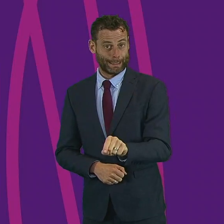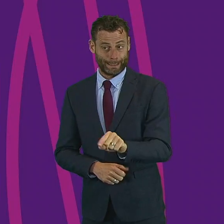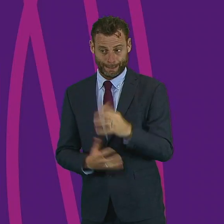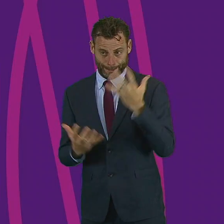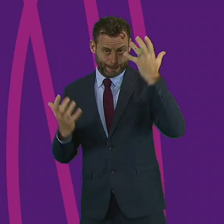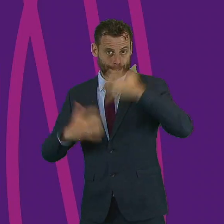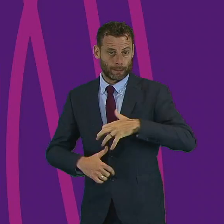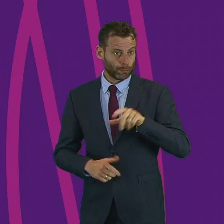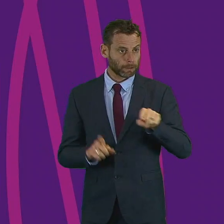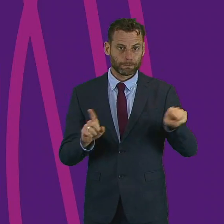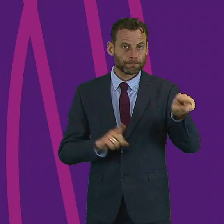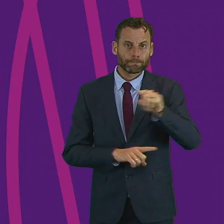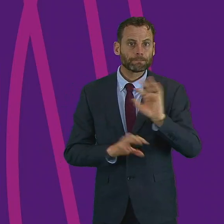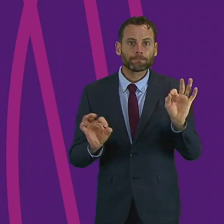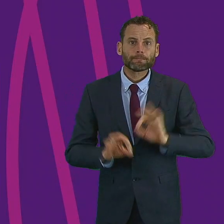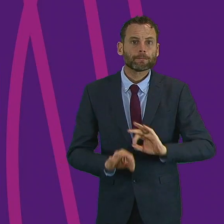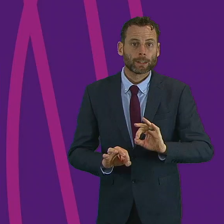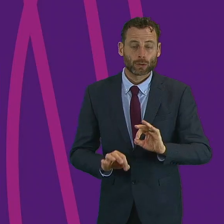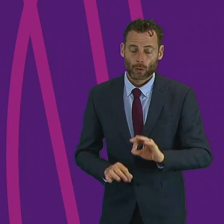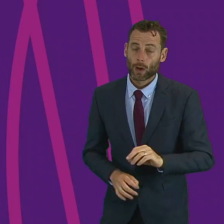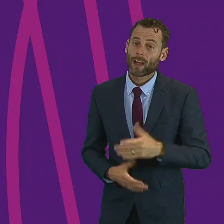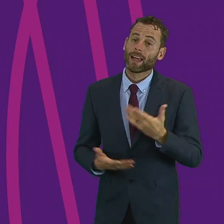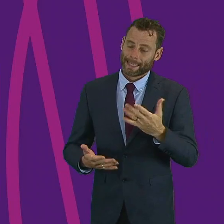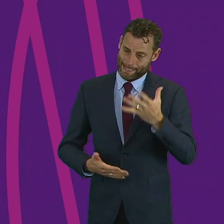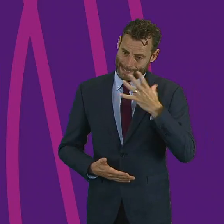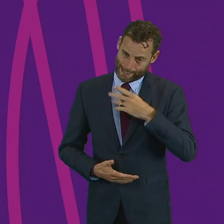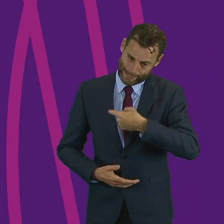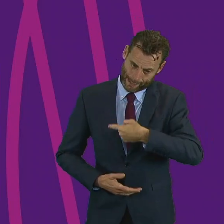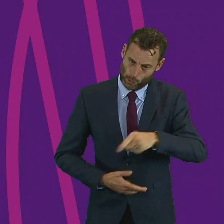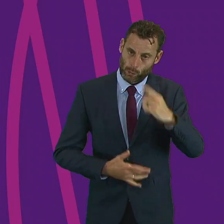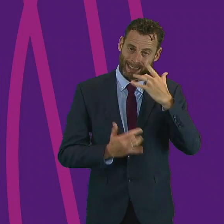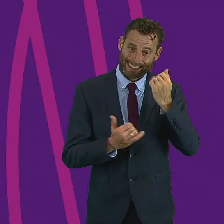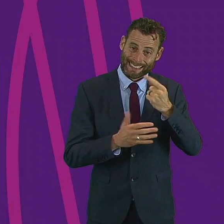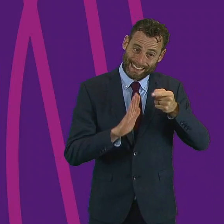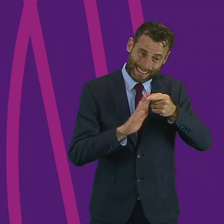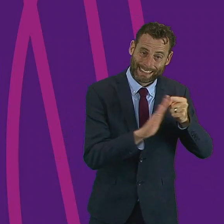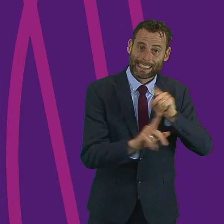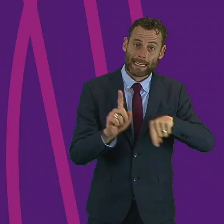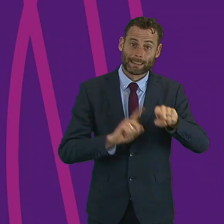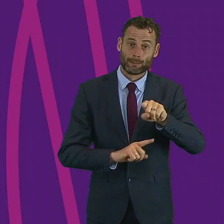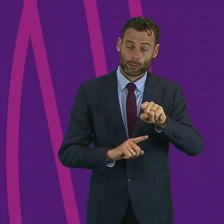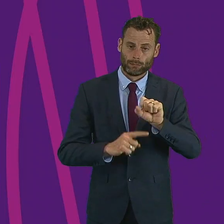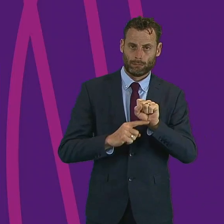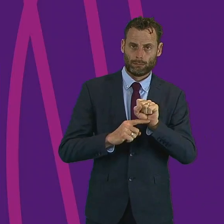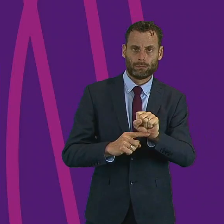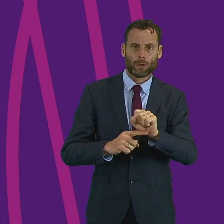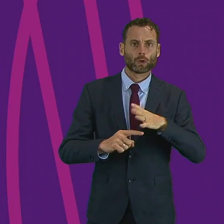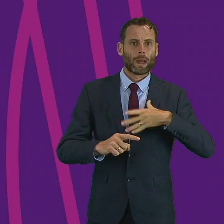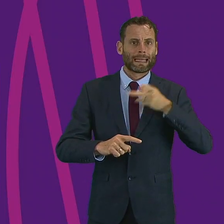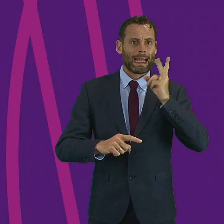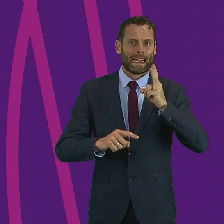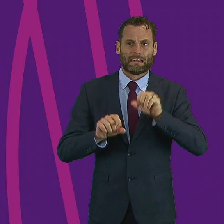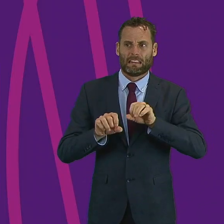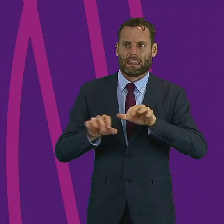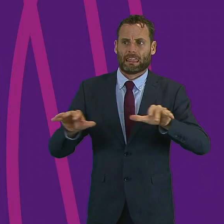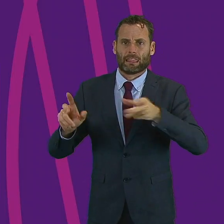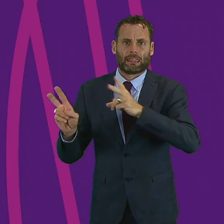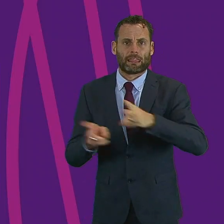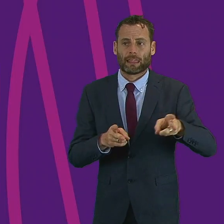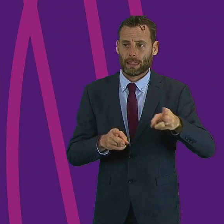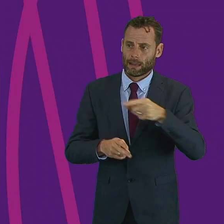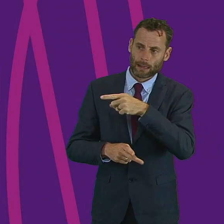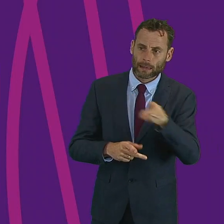think it's important for all of us to continue to stress to people that if they have symptoms of COVID, they should be accessing a test and self-isolating